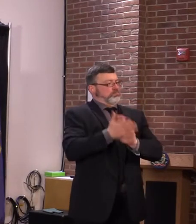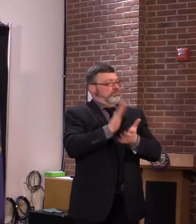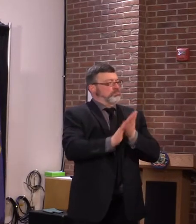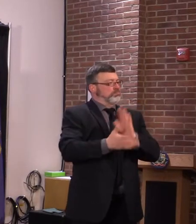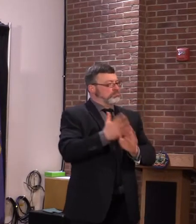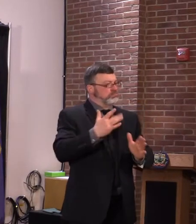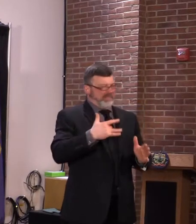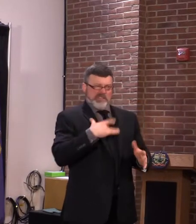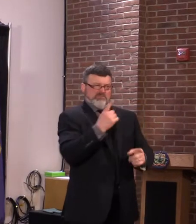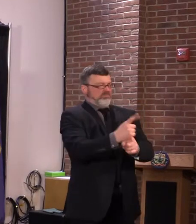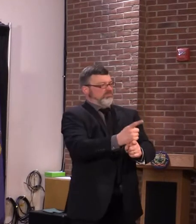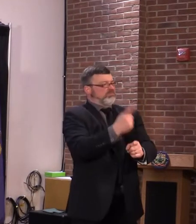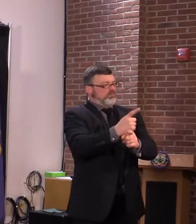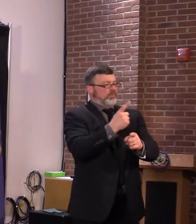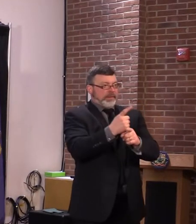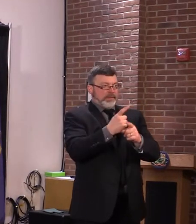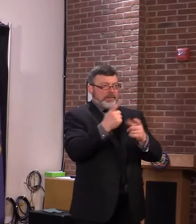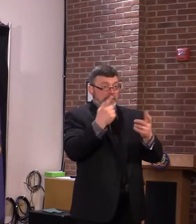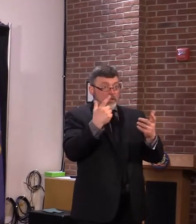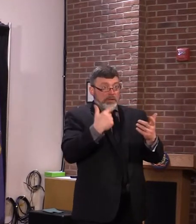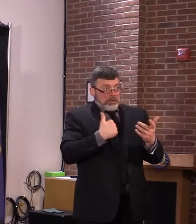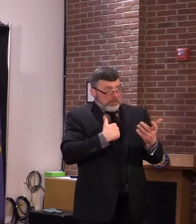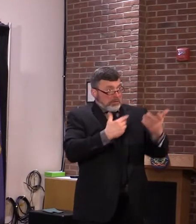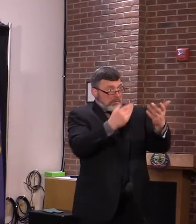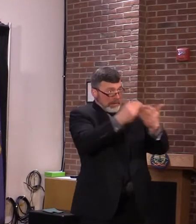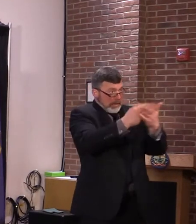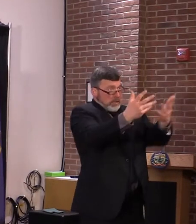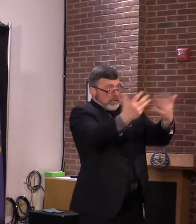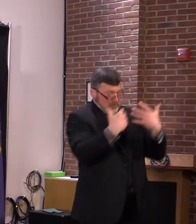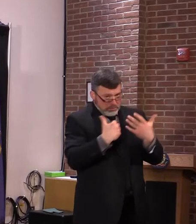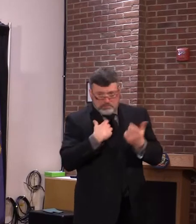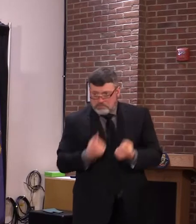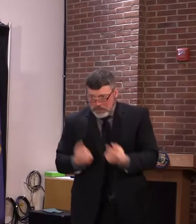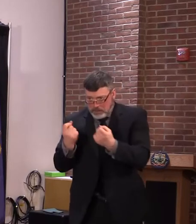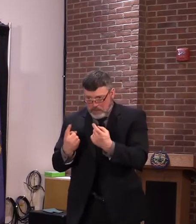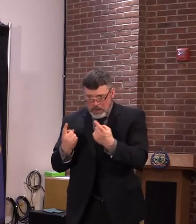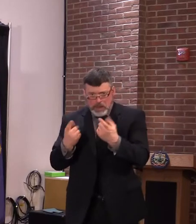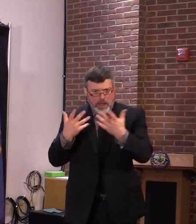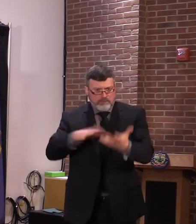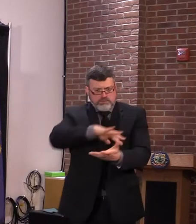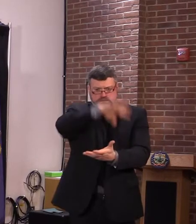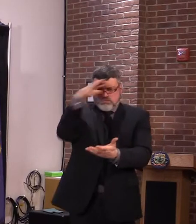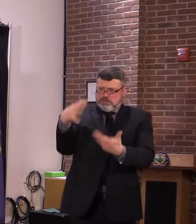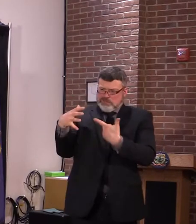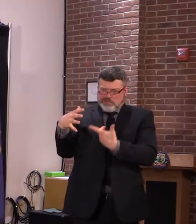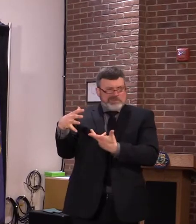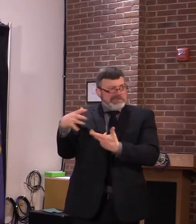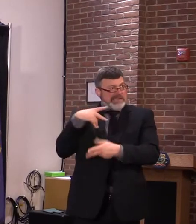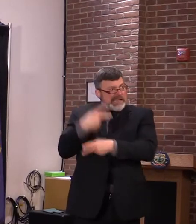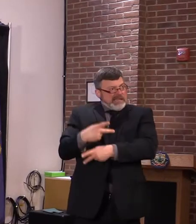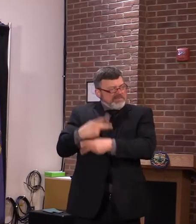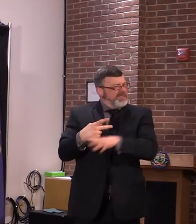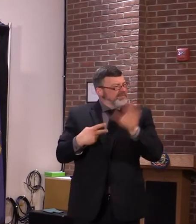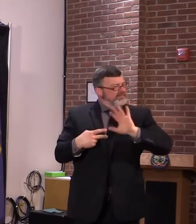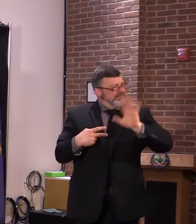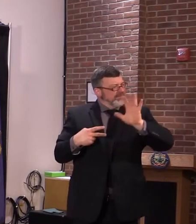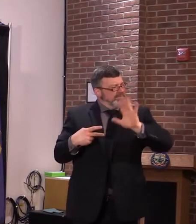money. But at some point, Vermont, I think, I've identified this from the very beginning. I